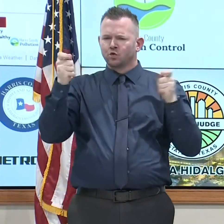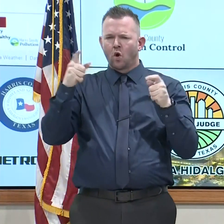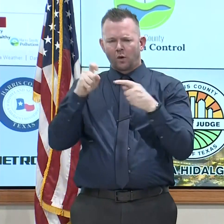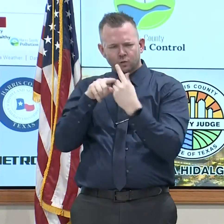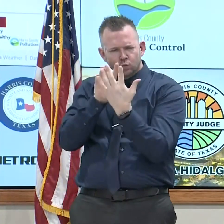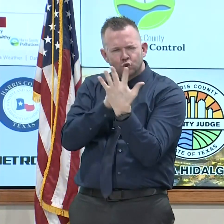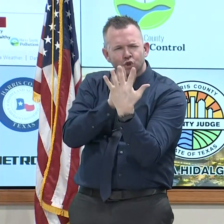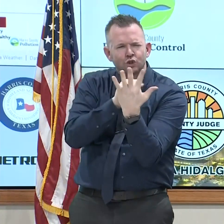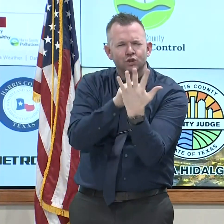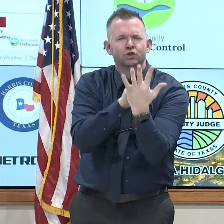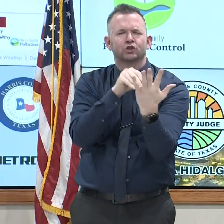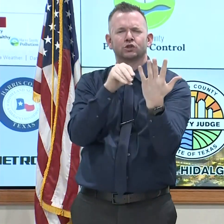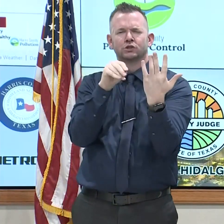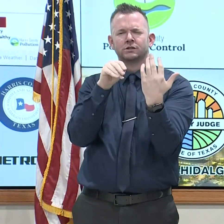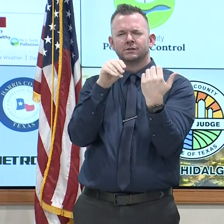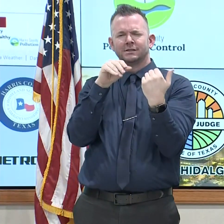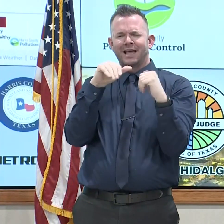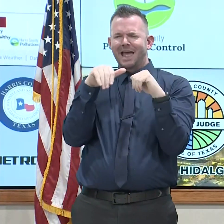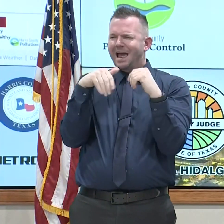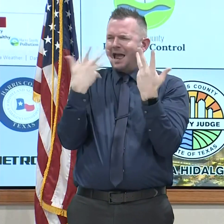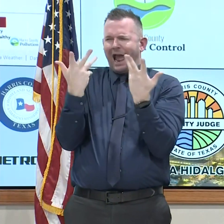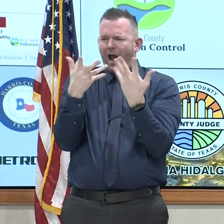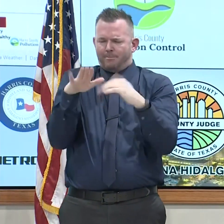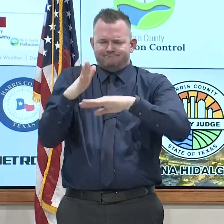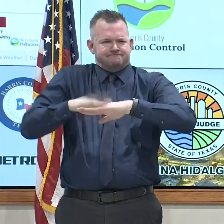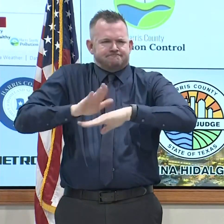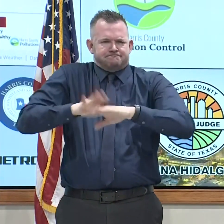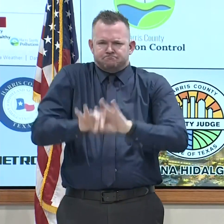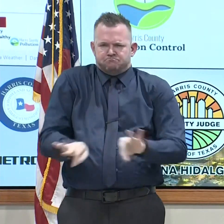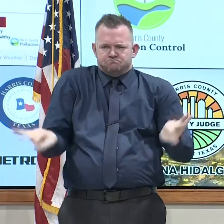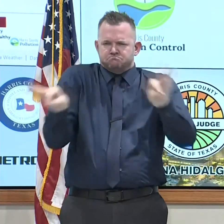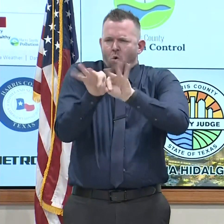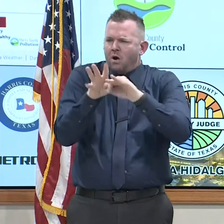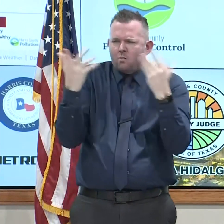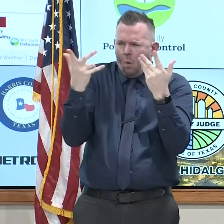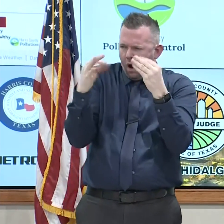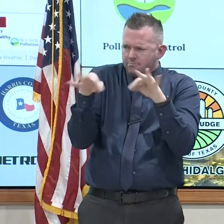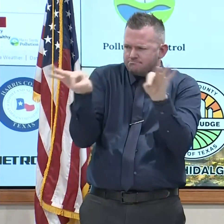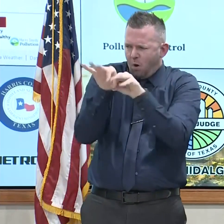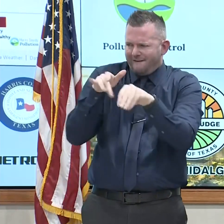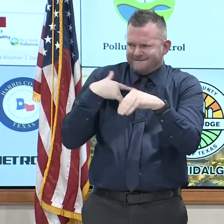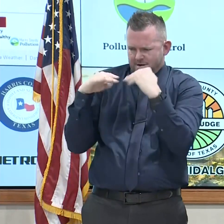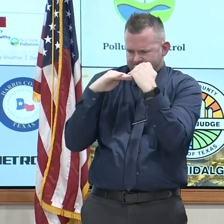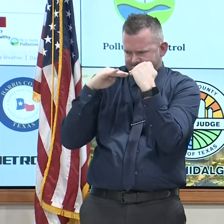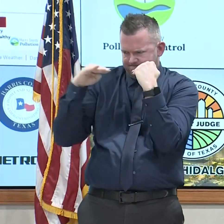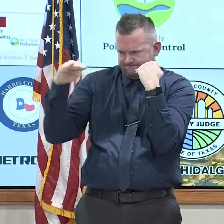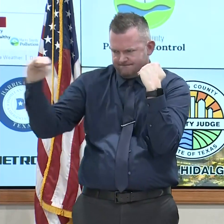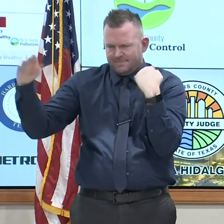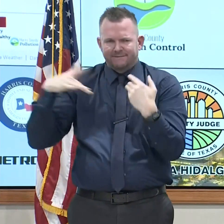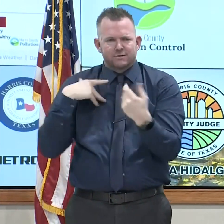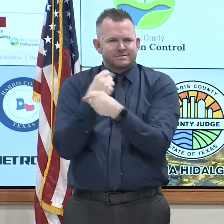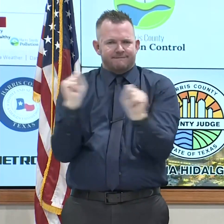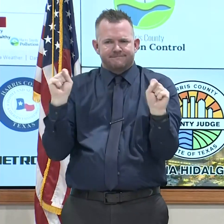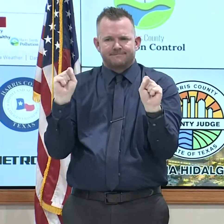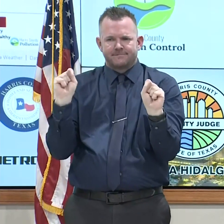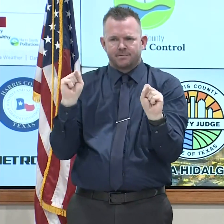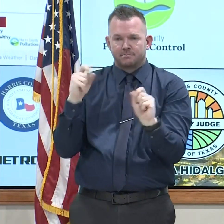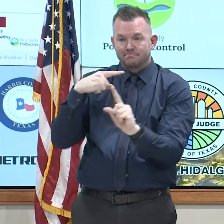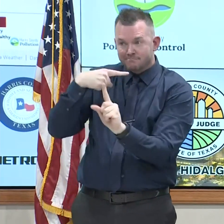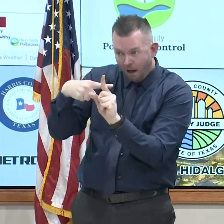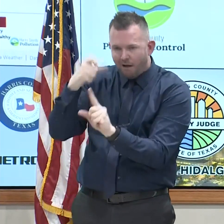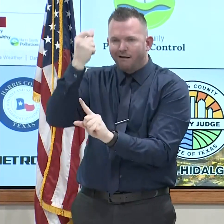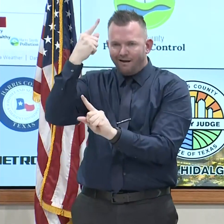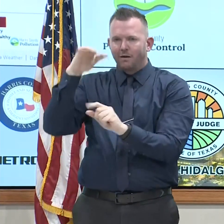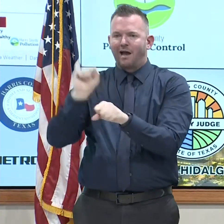is in these areas, and we will do that by conducting blue sky monitoring as well as working with the Houston